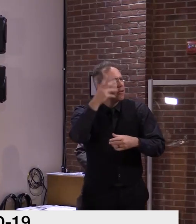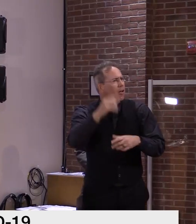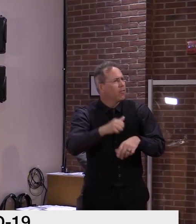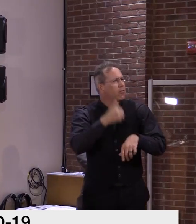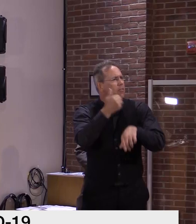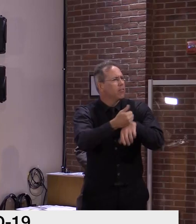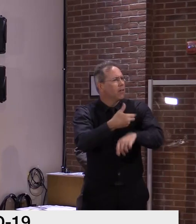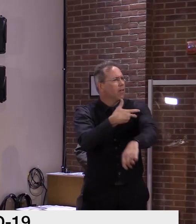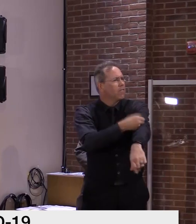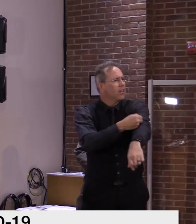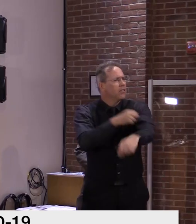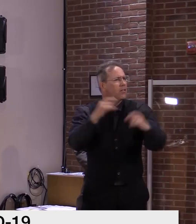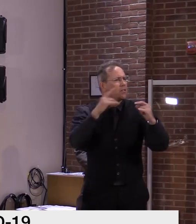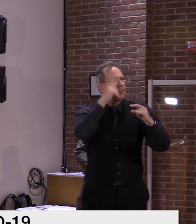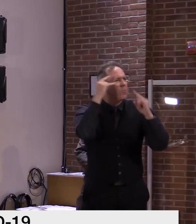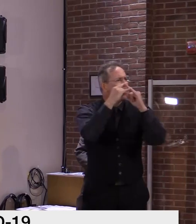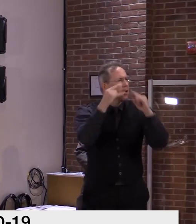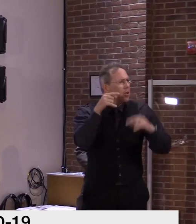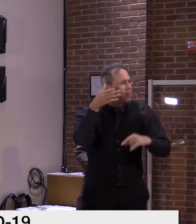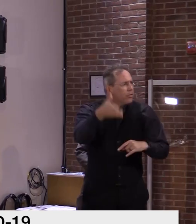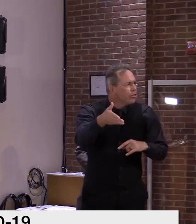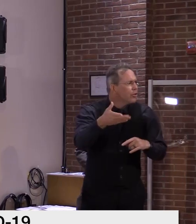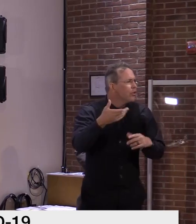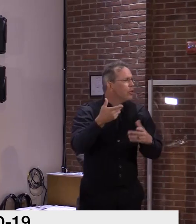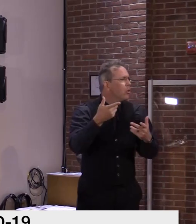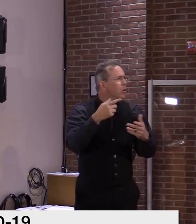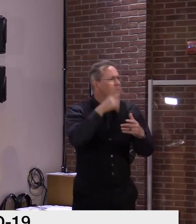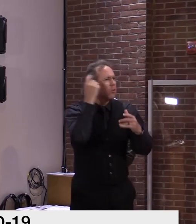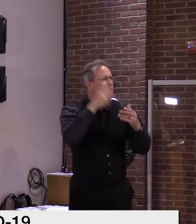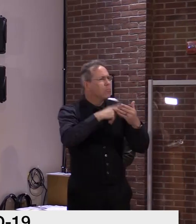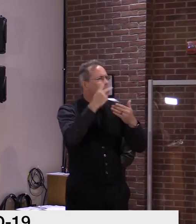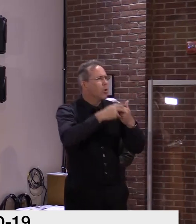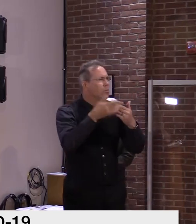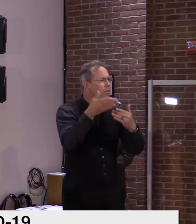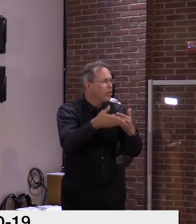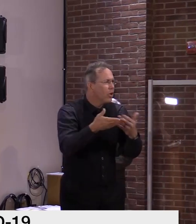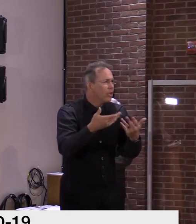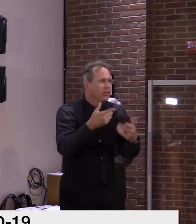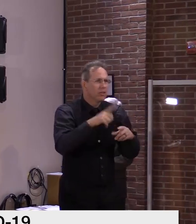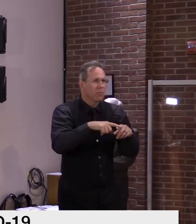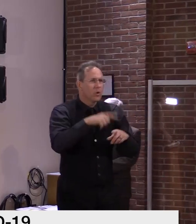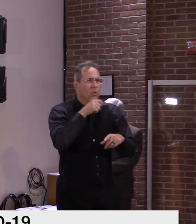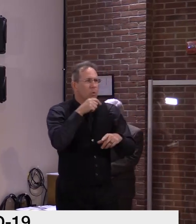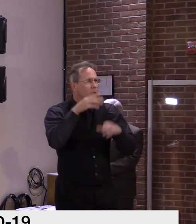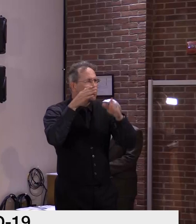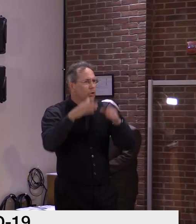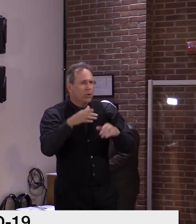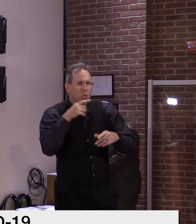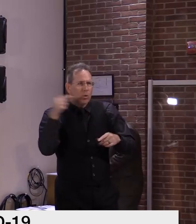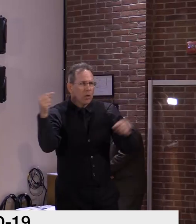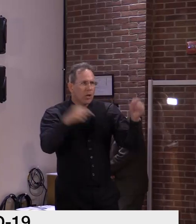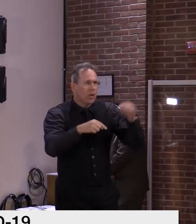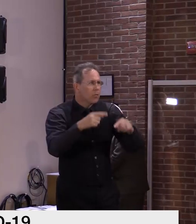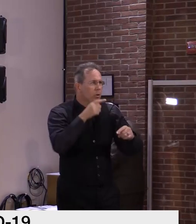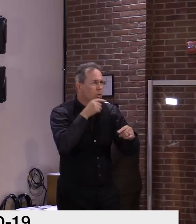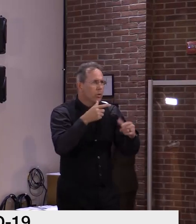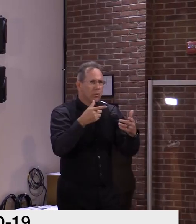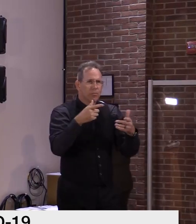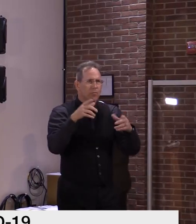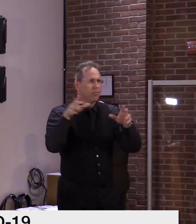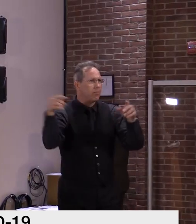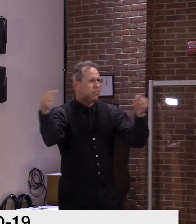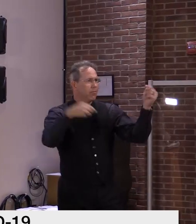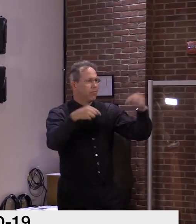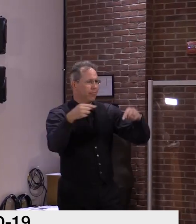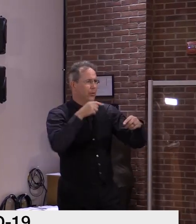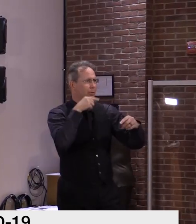to make sure that people arrive already vaccinated, or at least if they haven't had a chance to